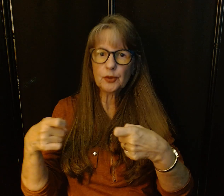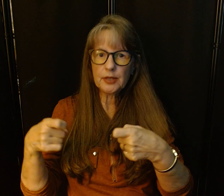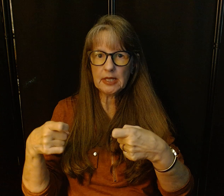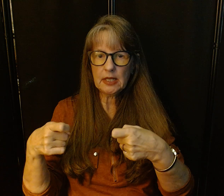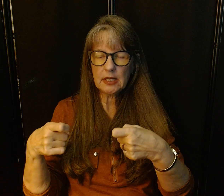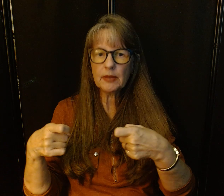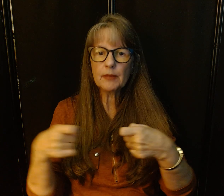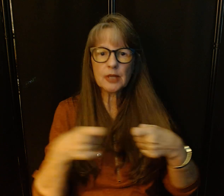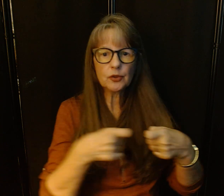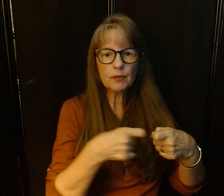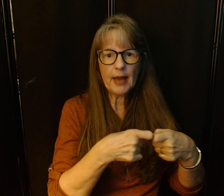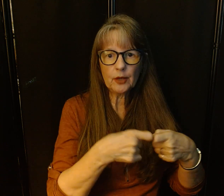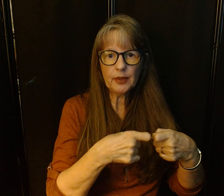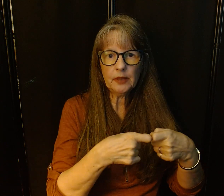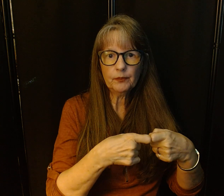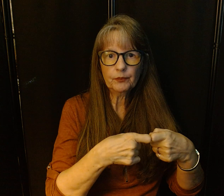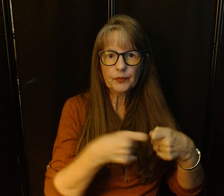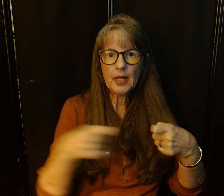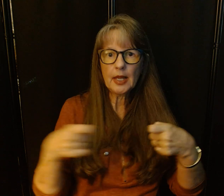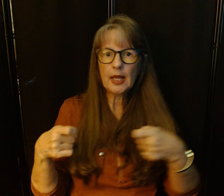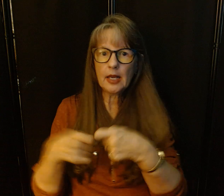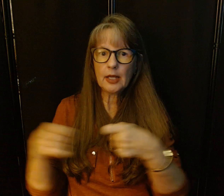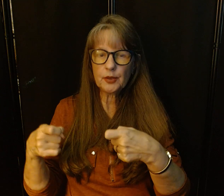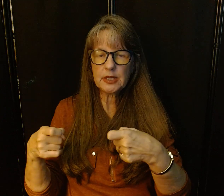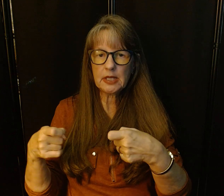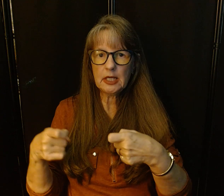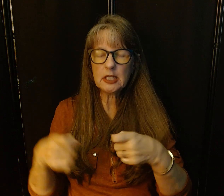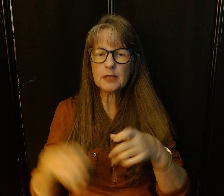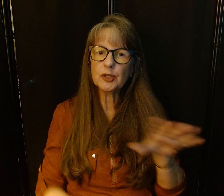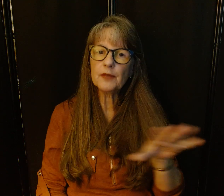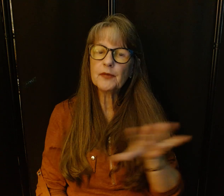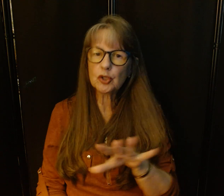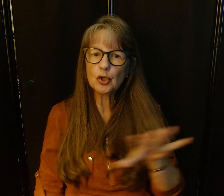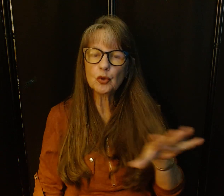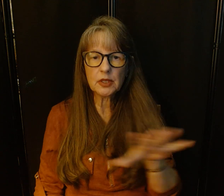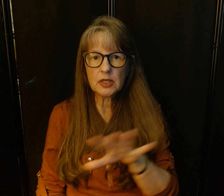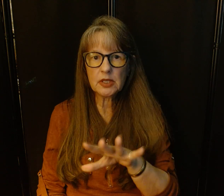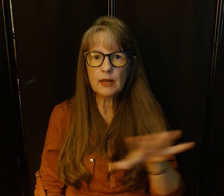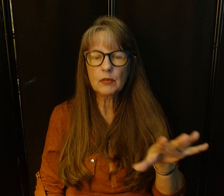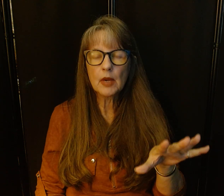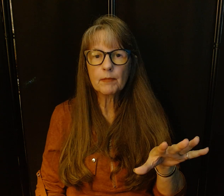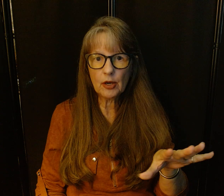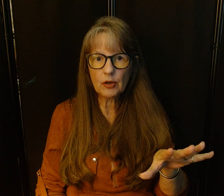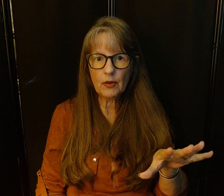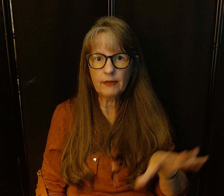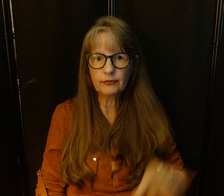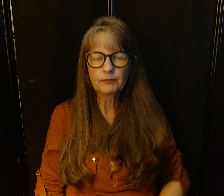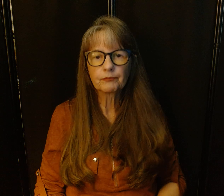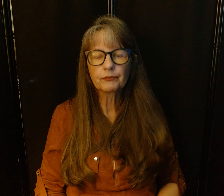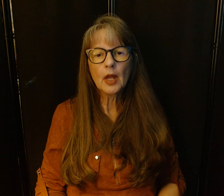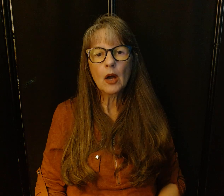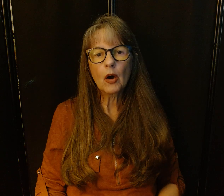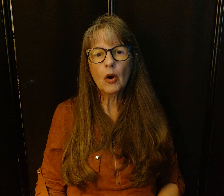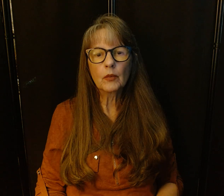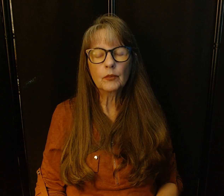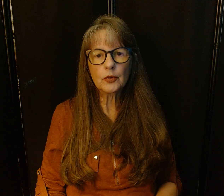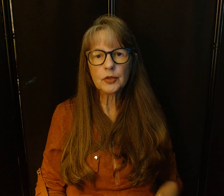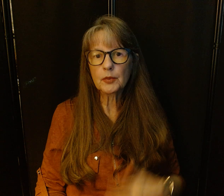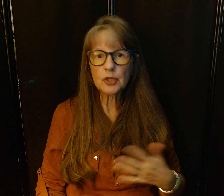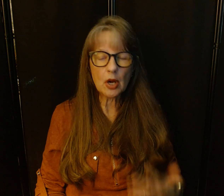electricity. Sometimes I'll do battery and electricity, especially if it's used in the same paragraph. Or someone's talking